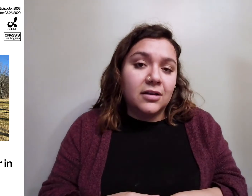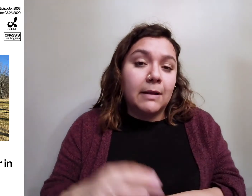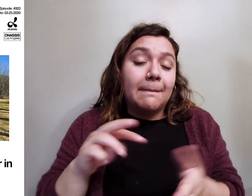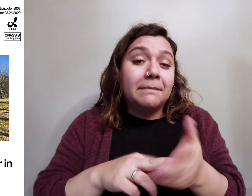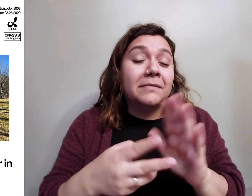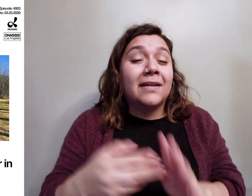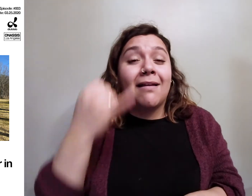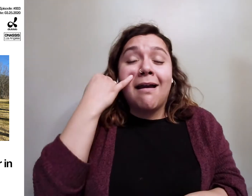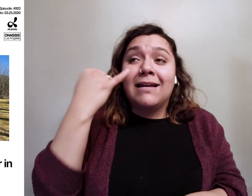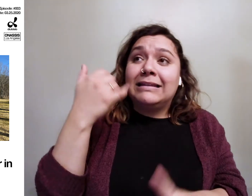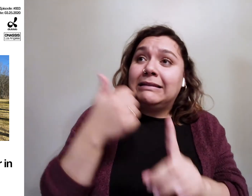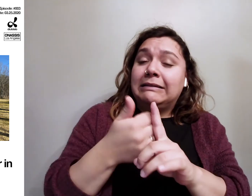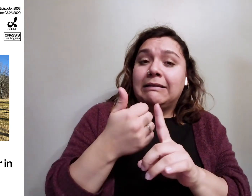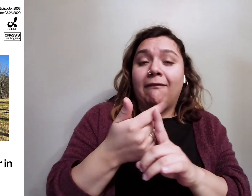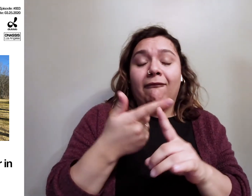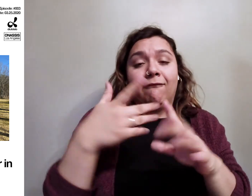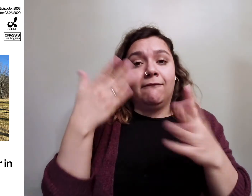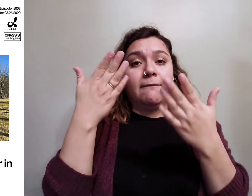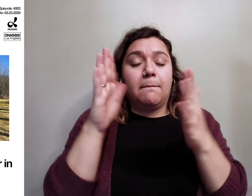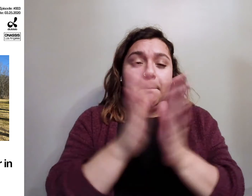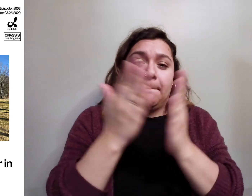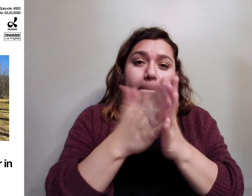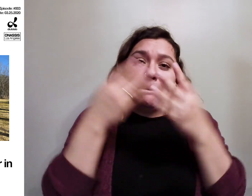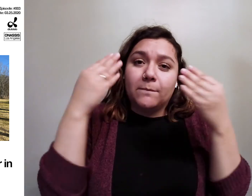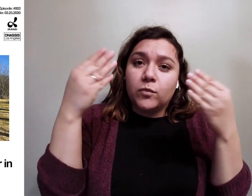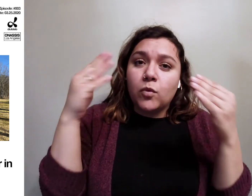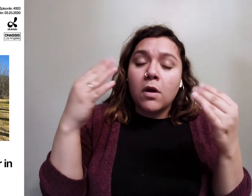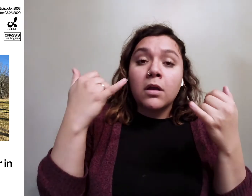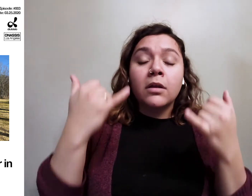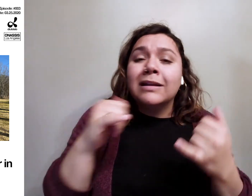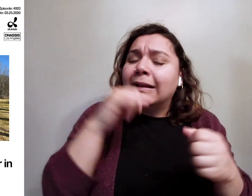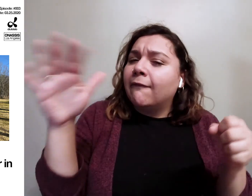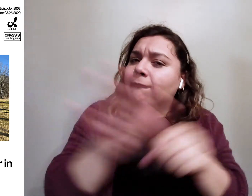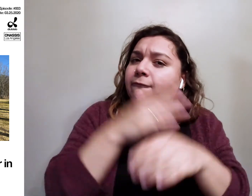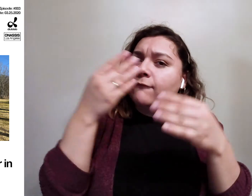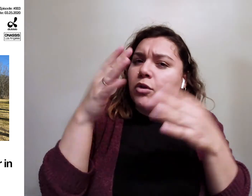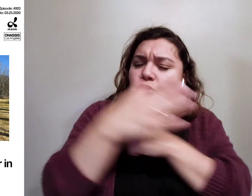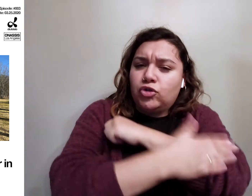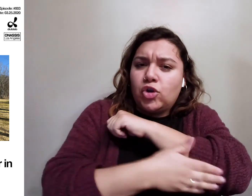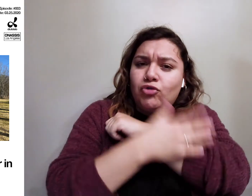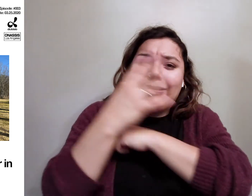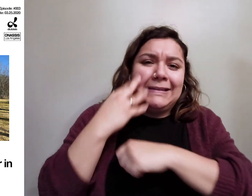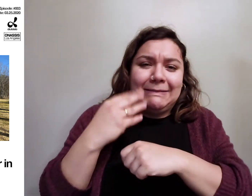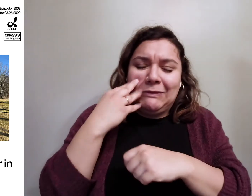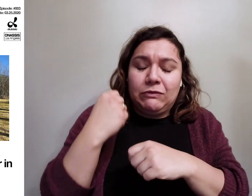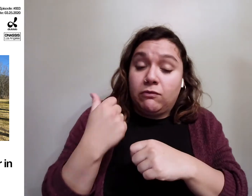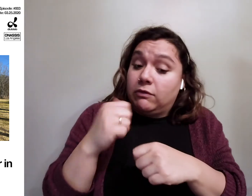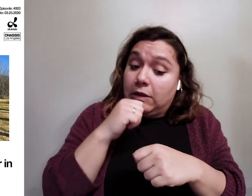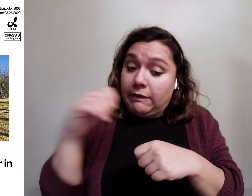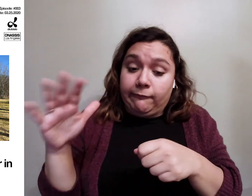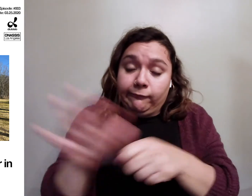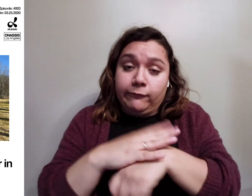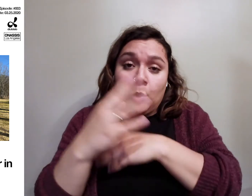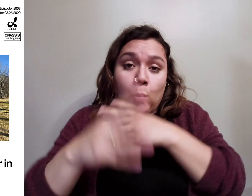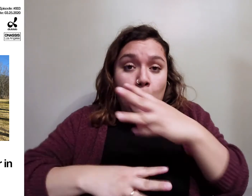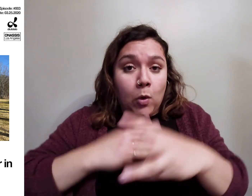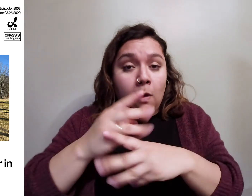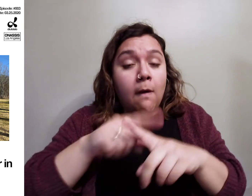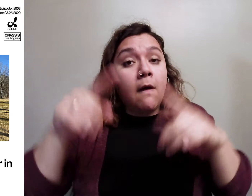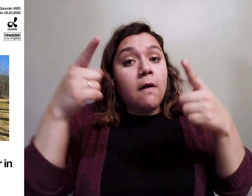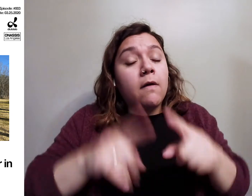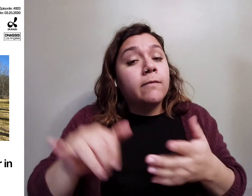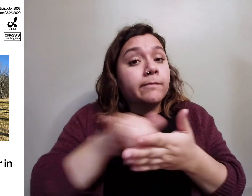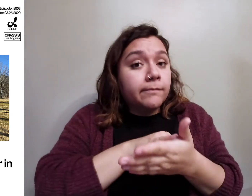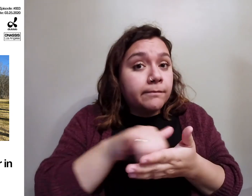that's hard, of course, among everything else. It's like, and books too. So I hope that books will be back and